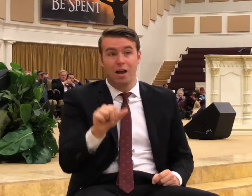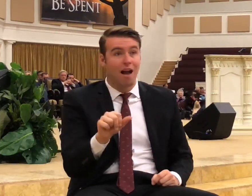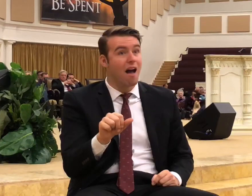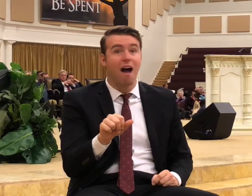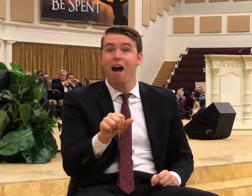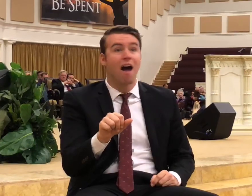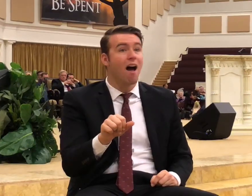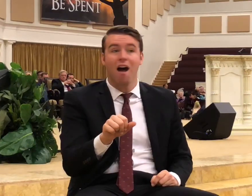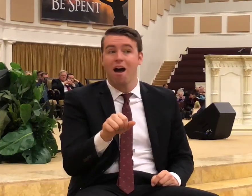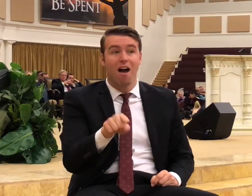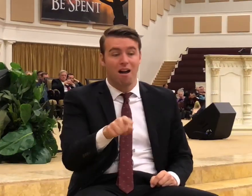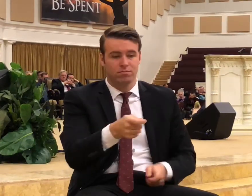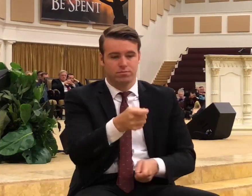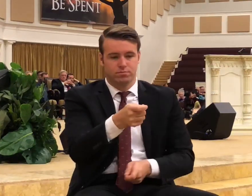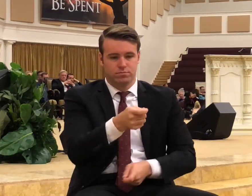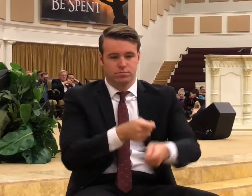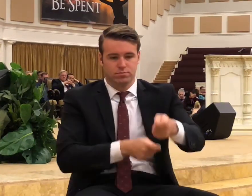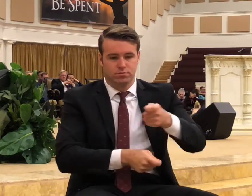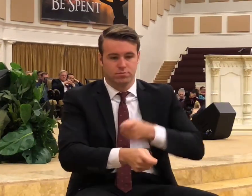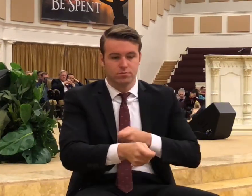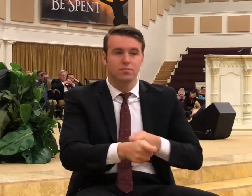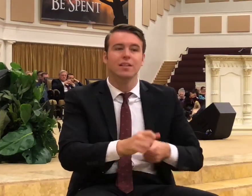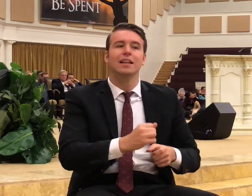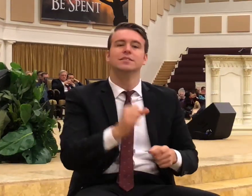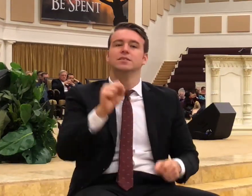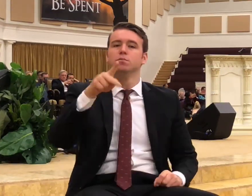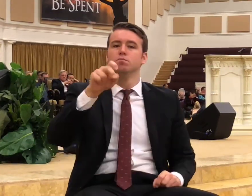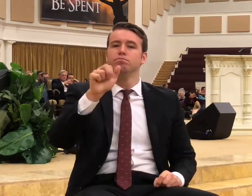shepherd's staff. Just take that spear.